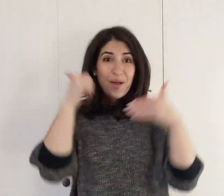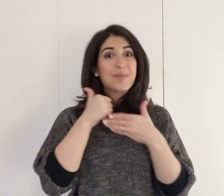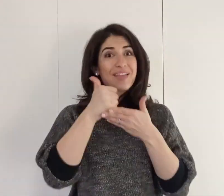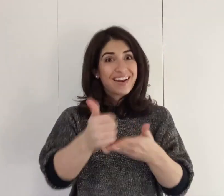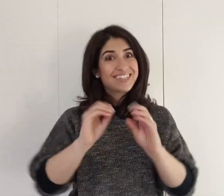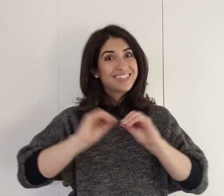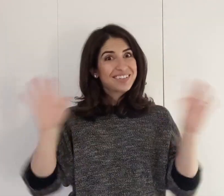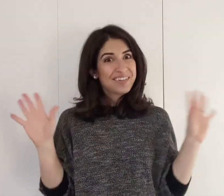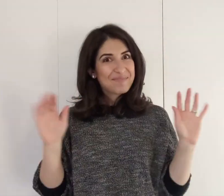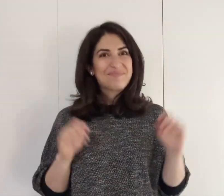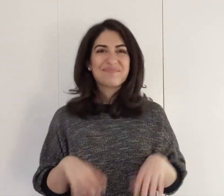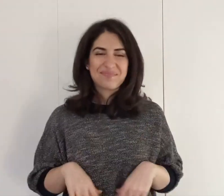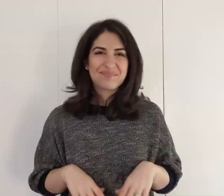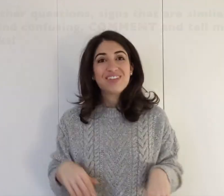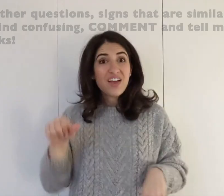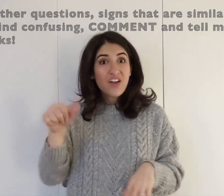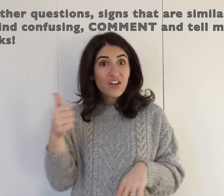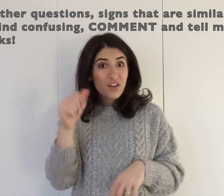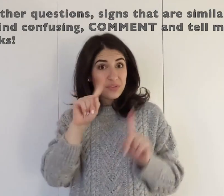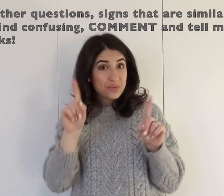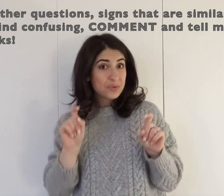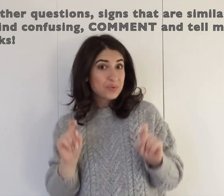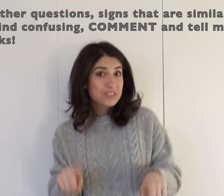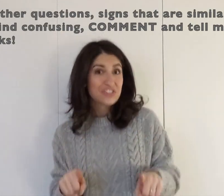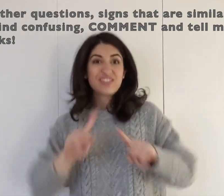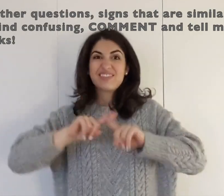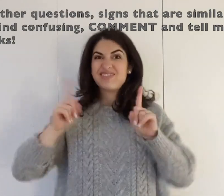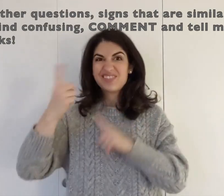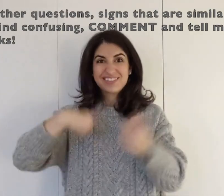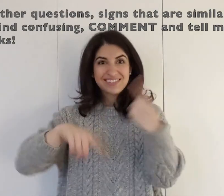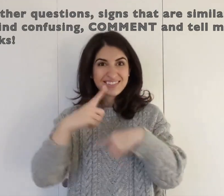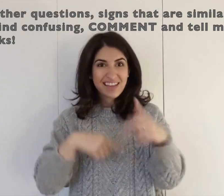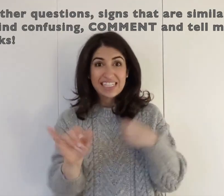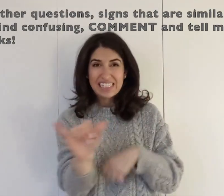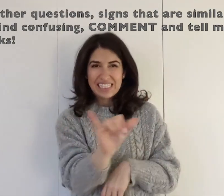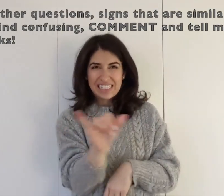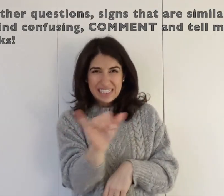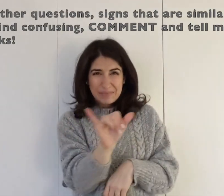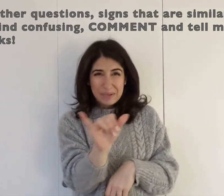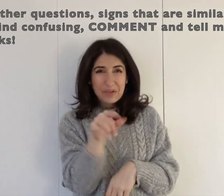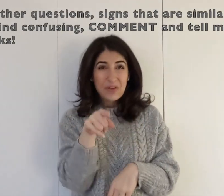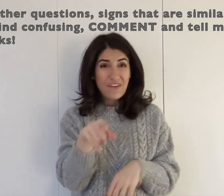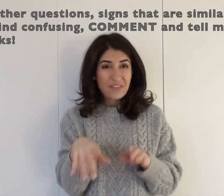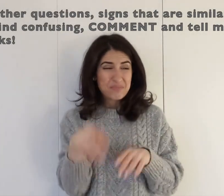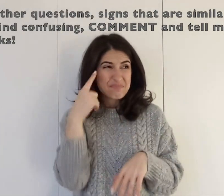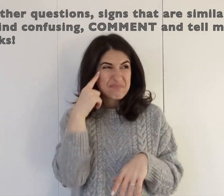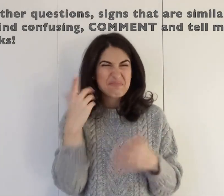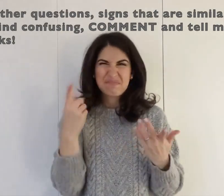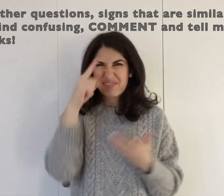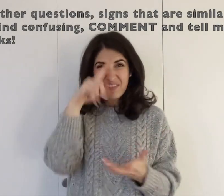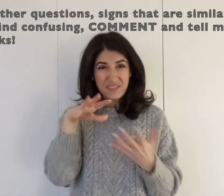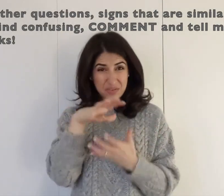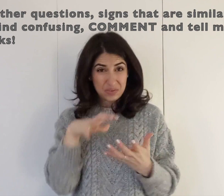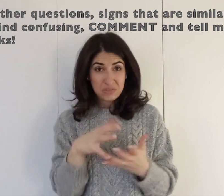I hope that helps clarify. Other questions, signs that are similar that you find confusing?